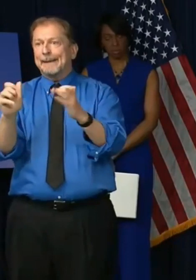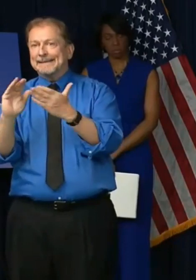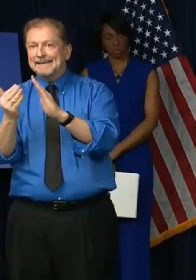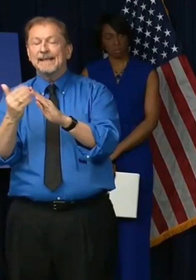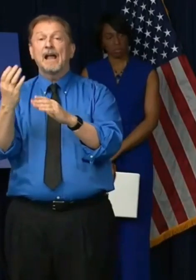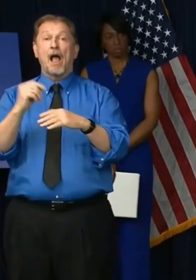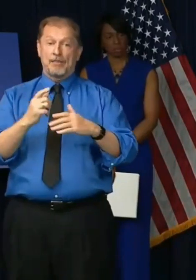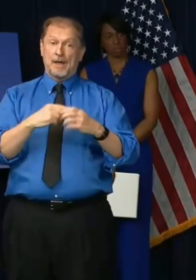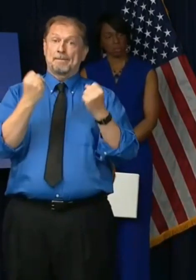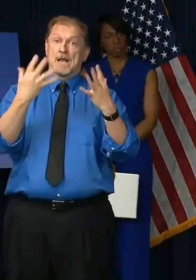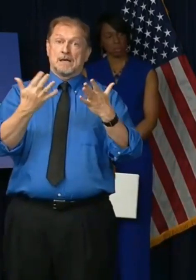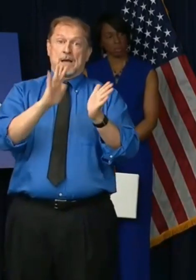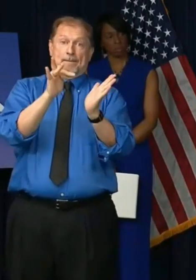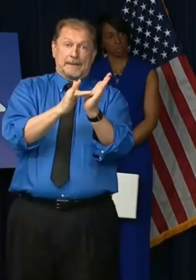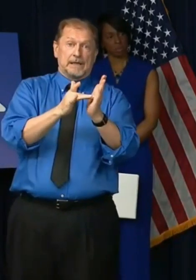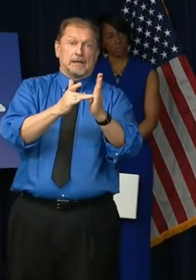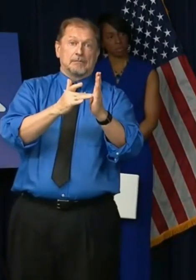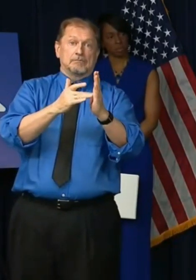cities.